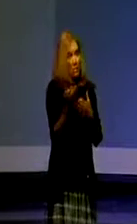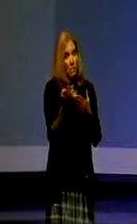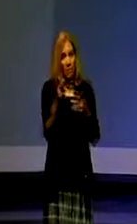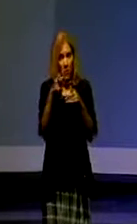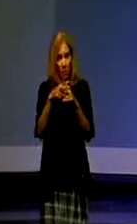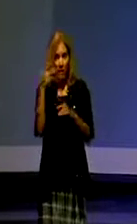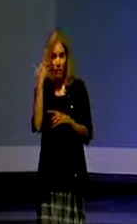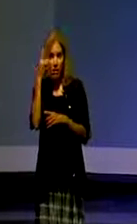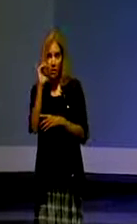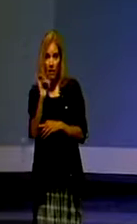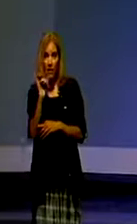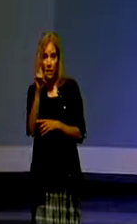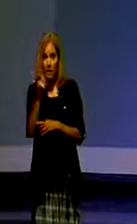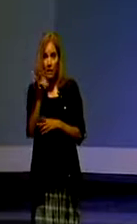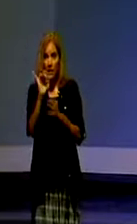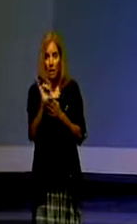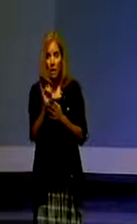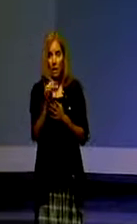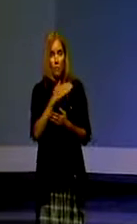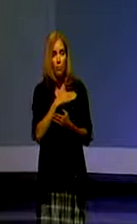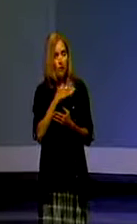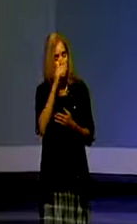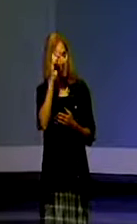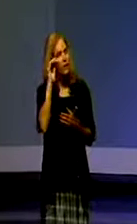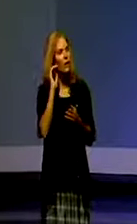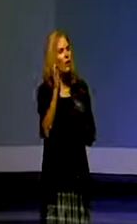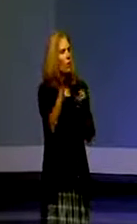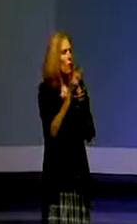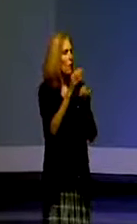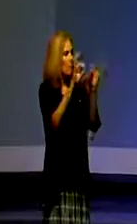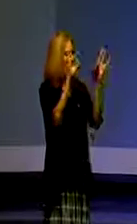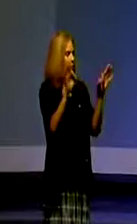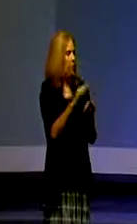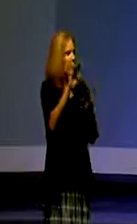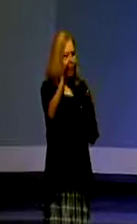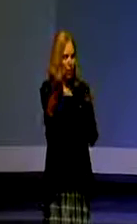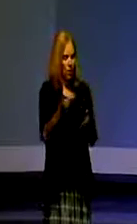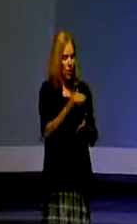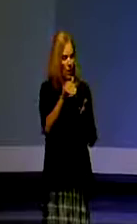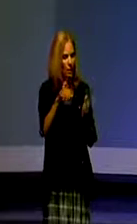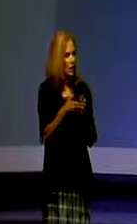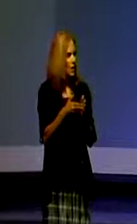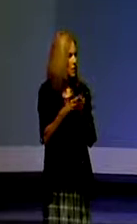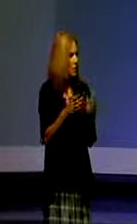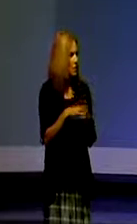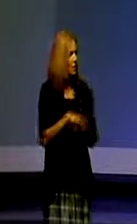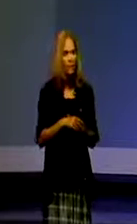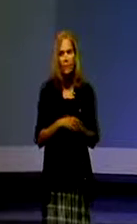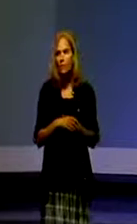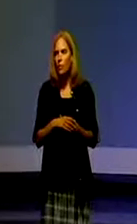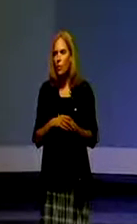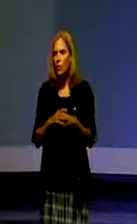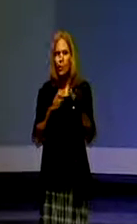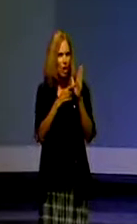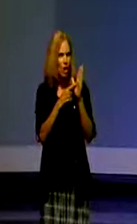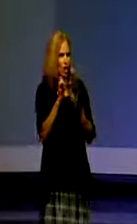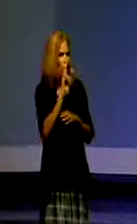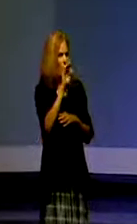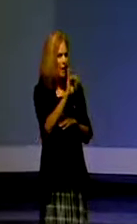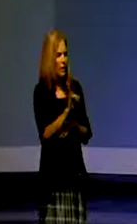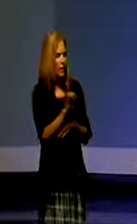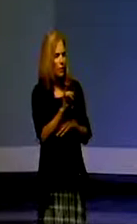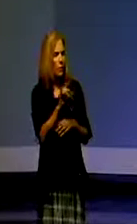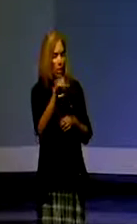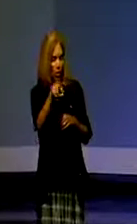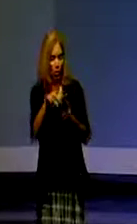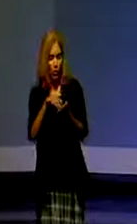to, please catch one of the forms out of the Welcome Center. Again, we can show you right where that is, and get those students